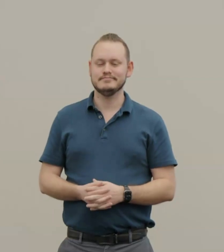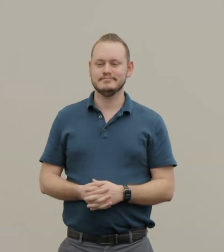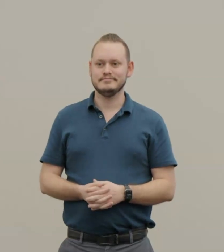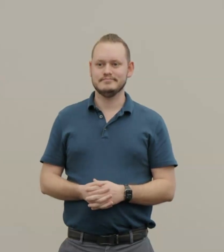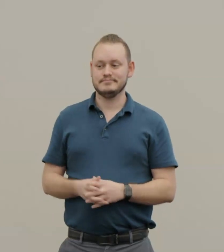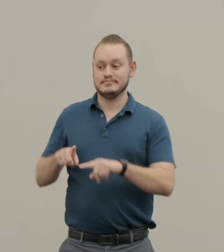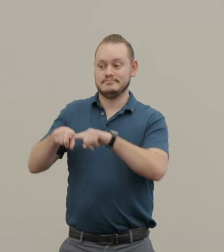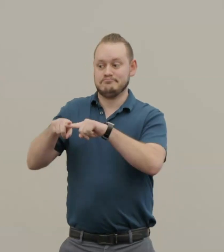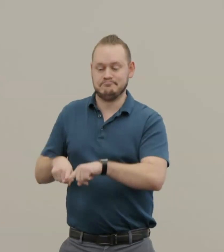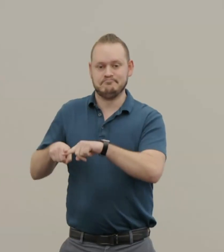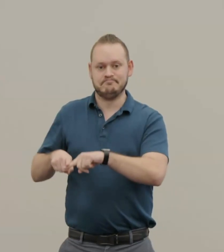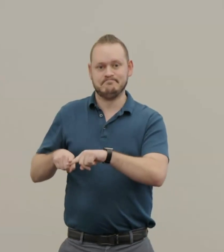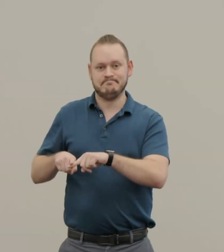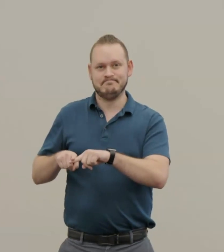probably,